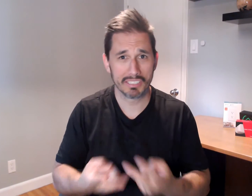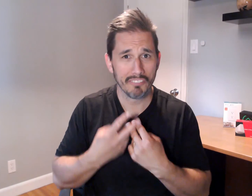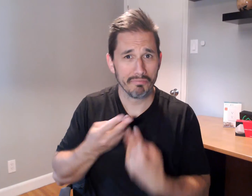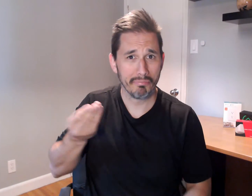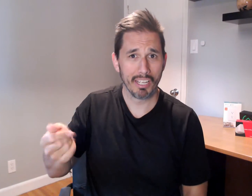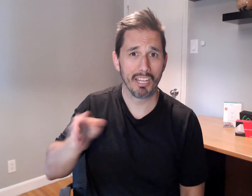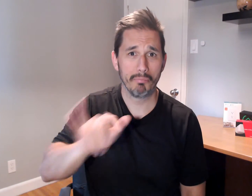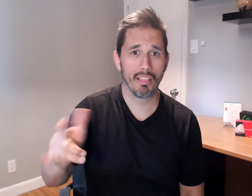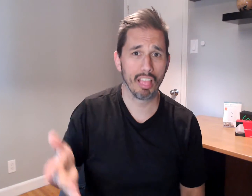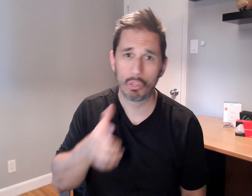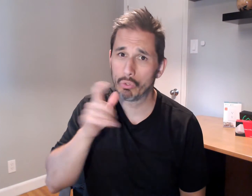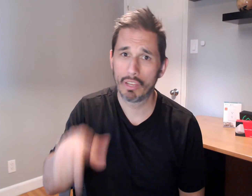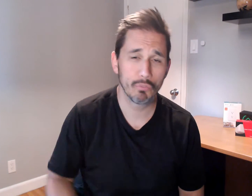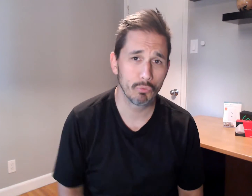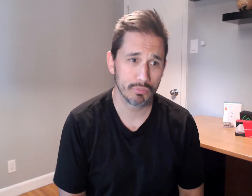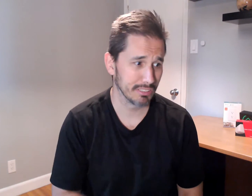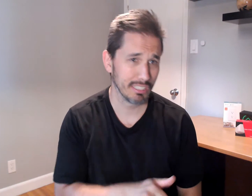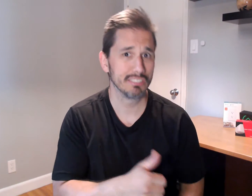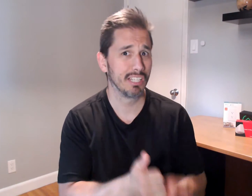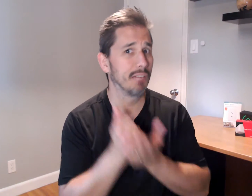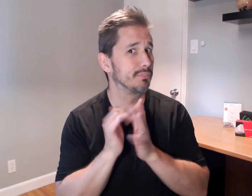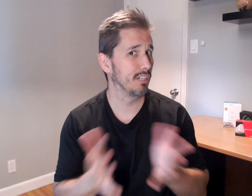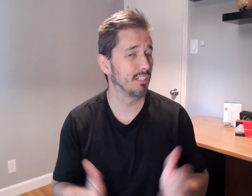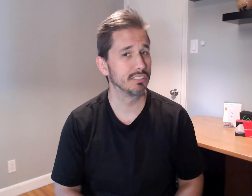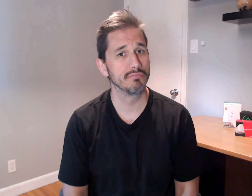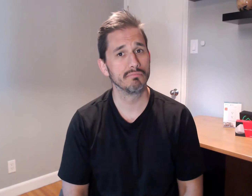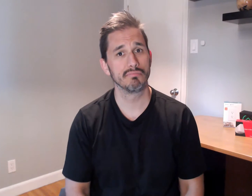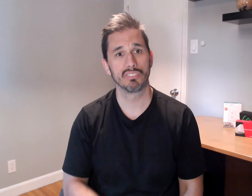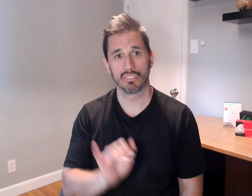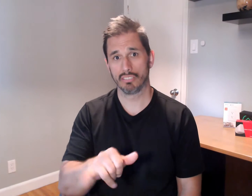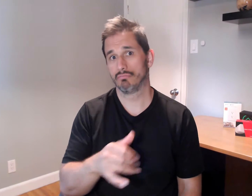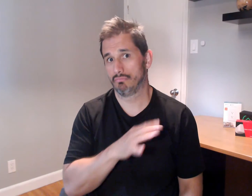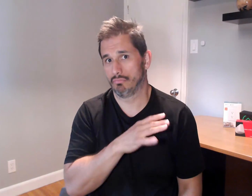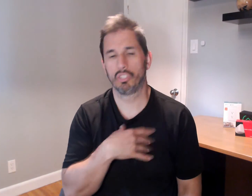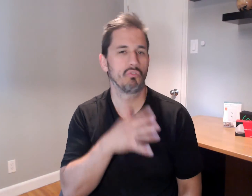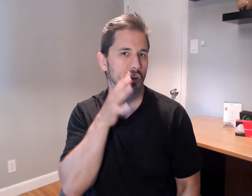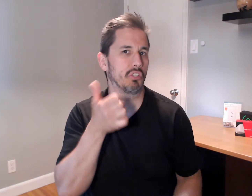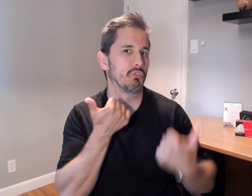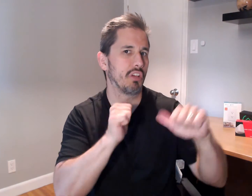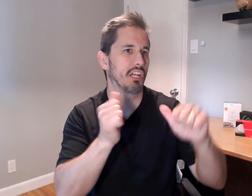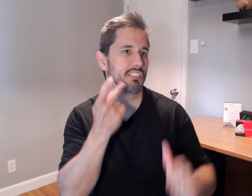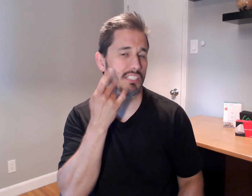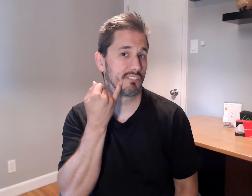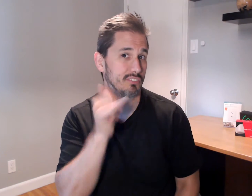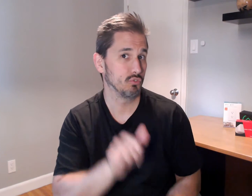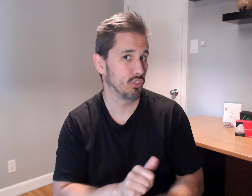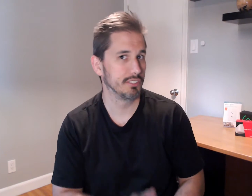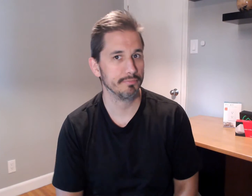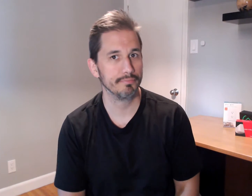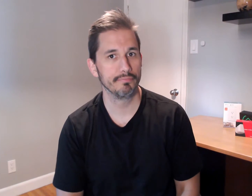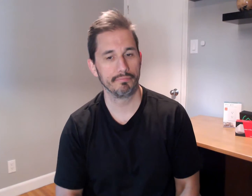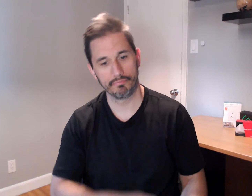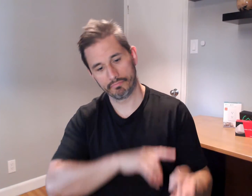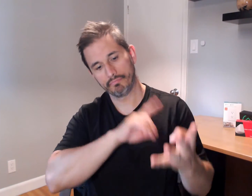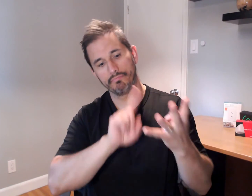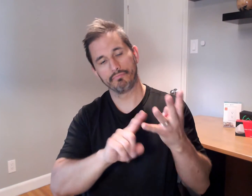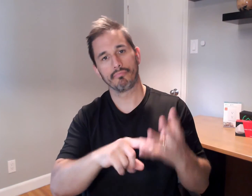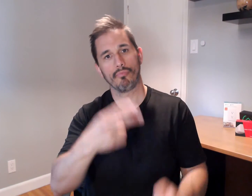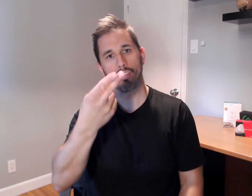would turn on. That would save you some money on your bill, and I think it would help a lot. That's something I'll definitely try out soon. And